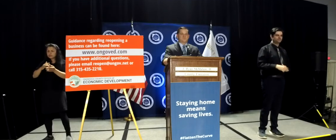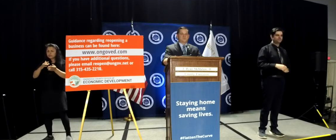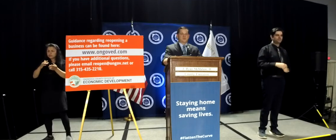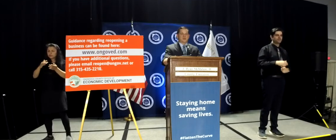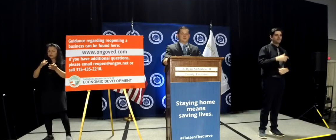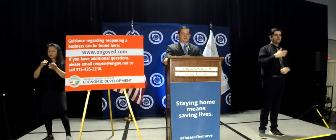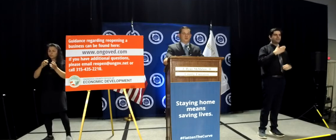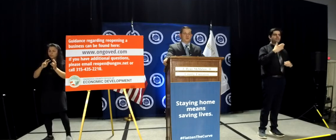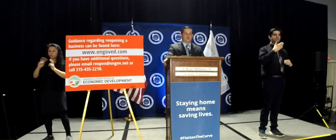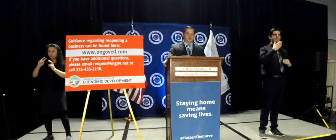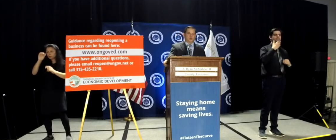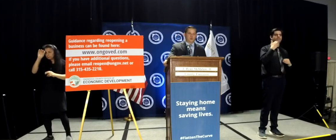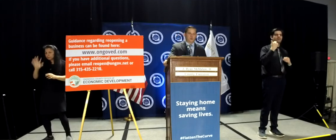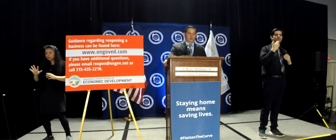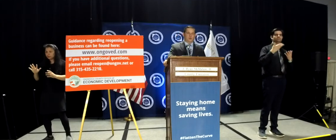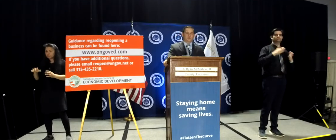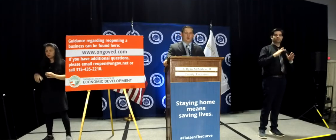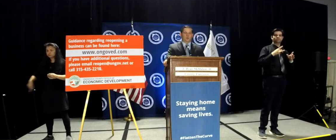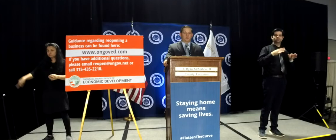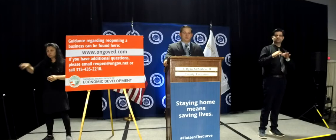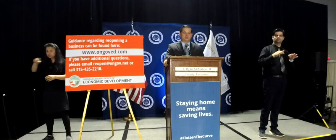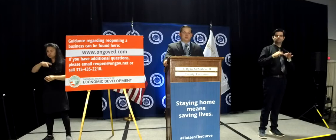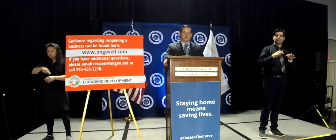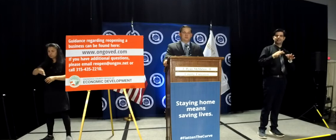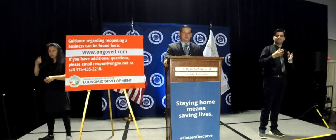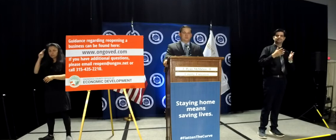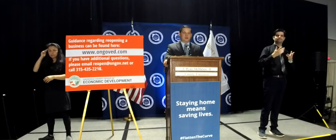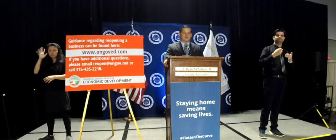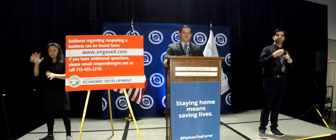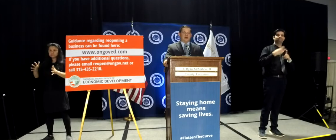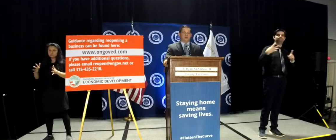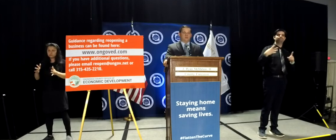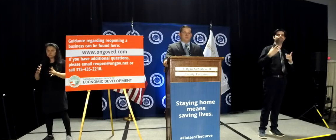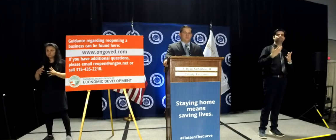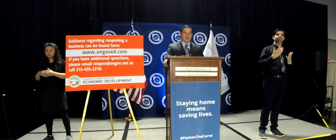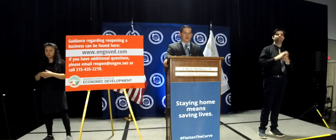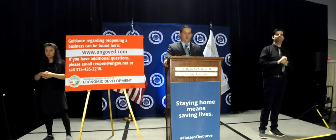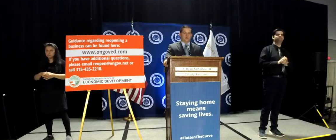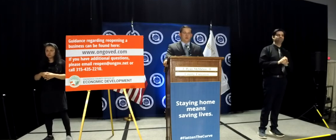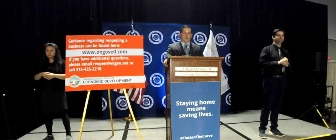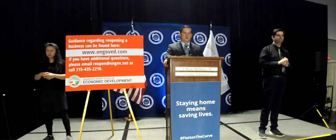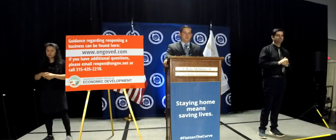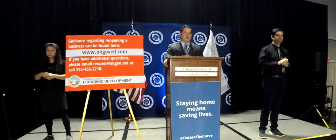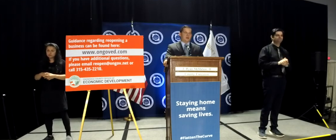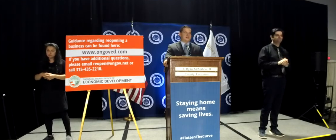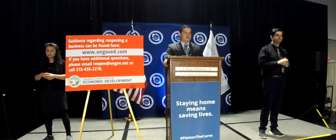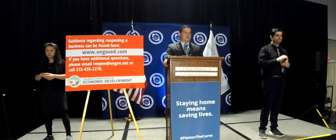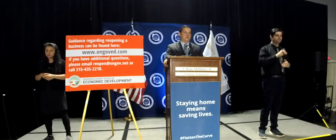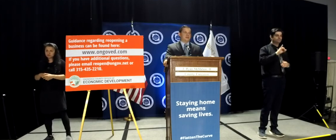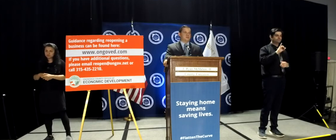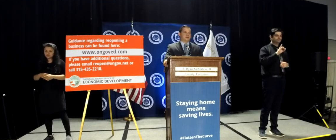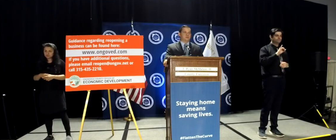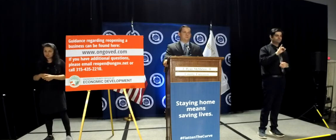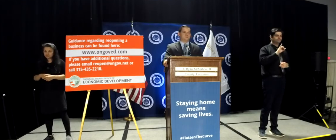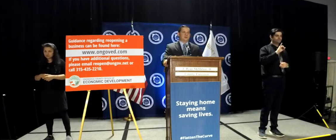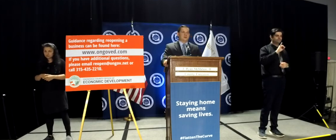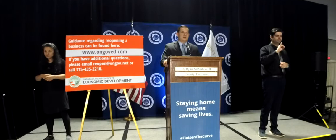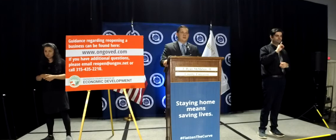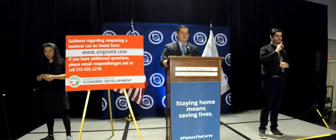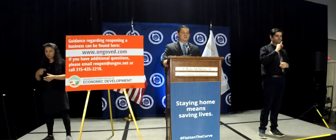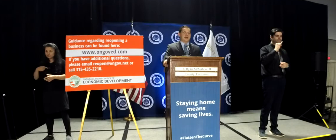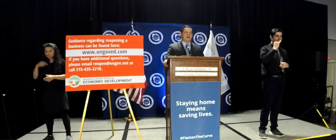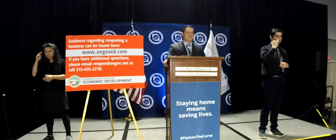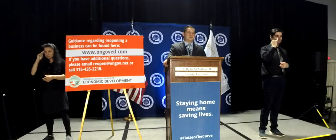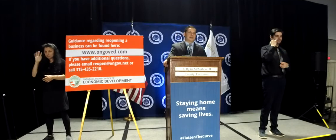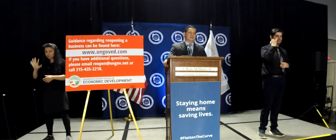this, and for those of you who haven't followed my own career, I spent a long time being a legislator.